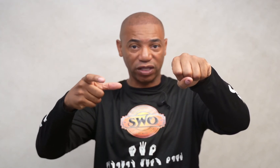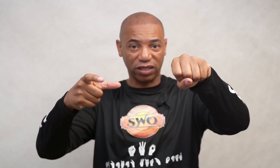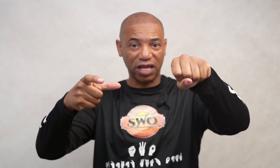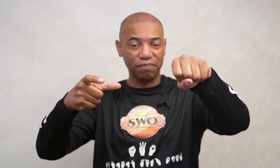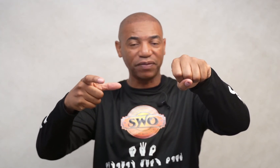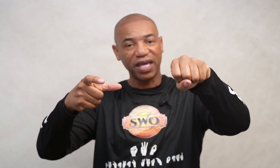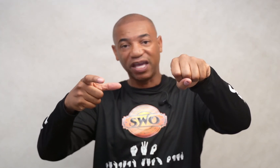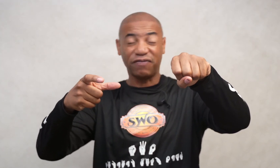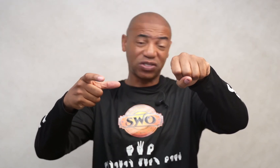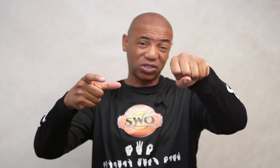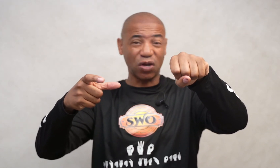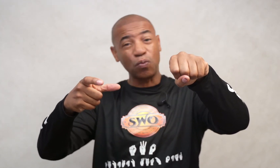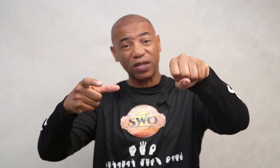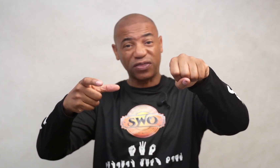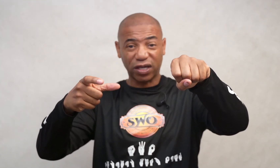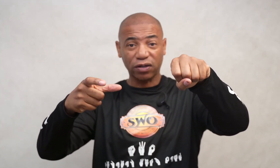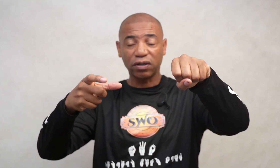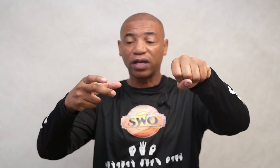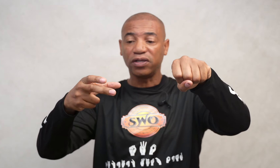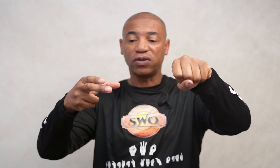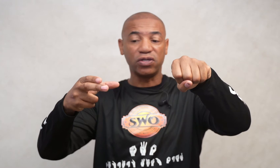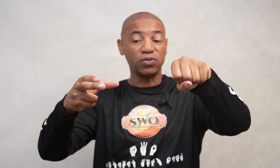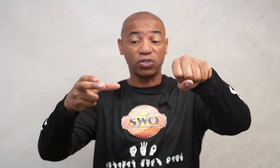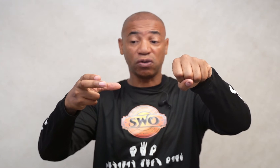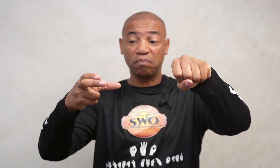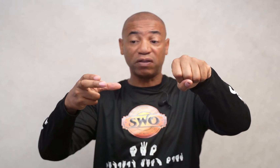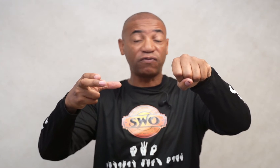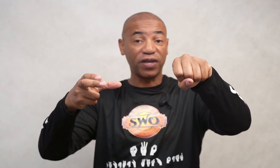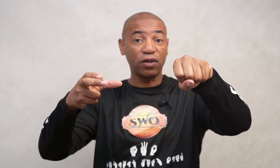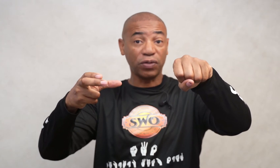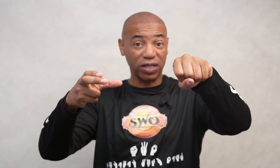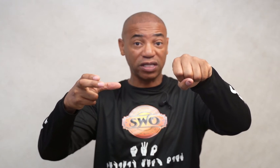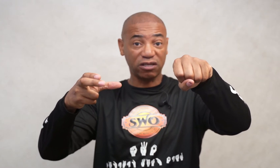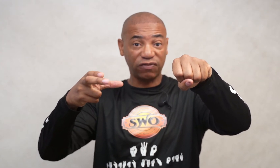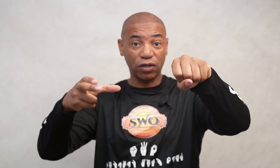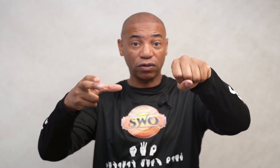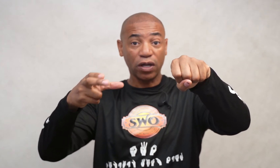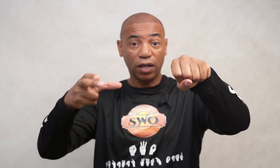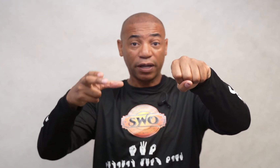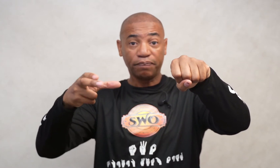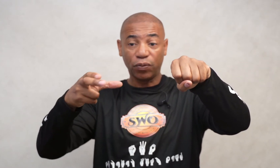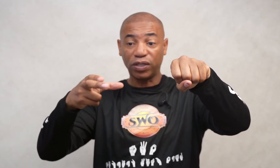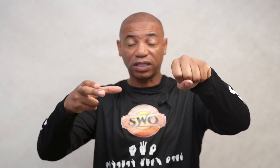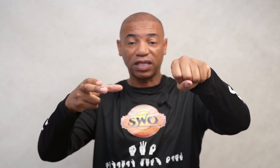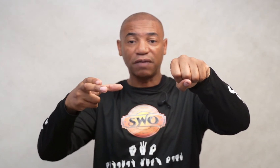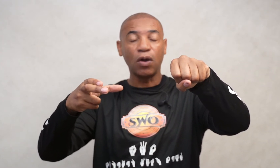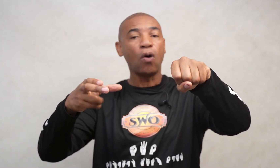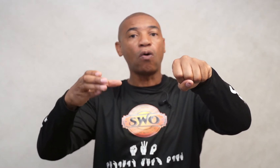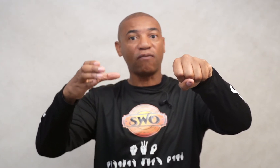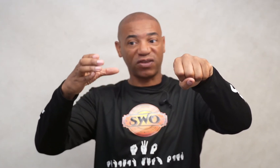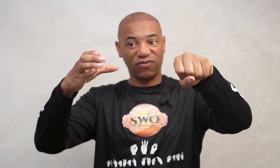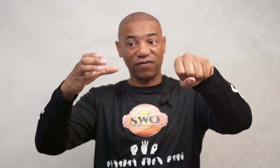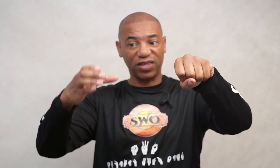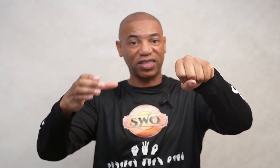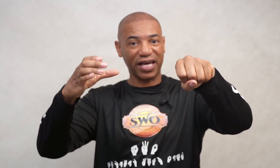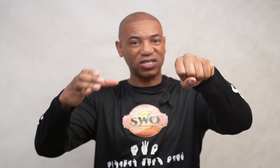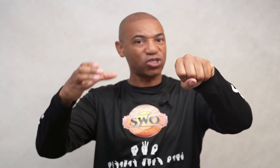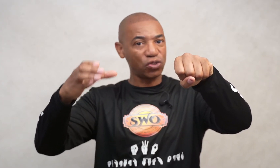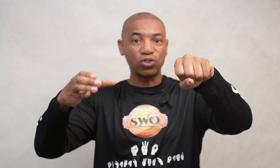thumb. If it's somewhat thicker, you can use your middle finger with the index finger, with the thumb, or if it's very thick, just use your